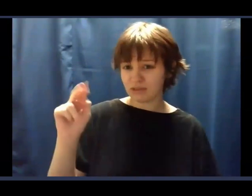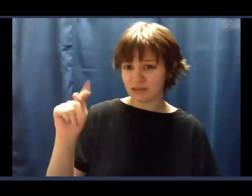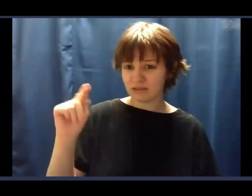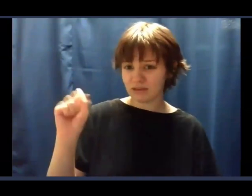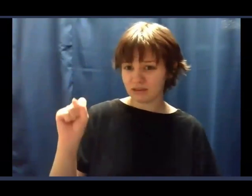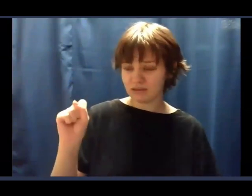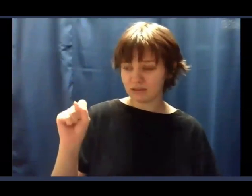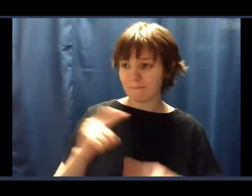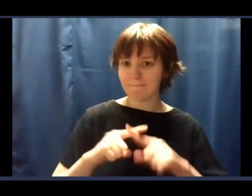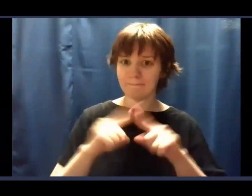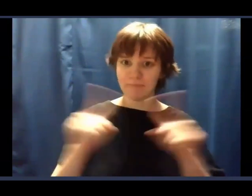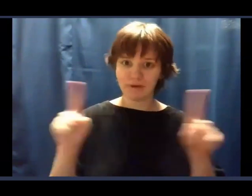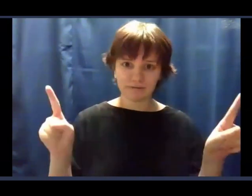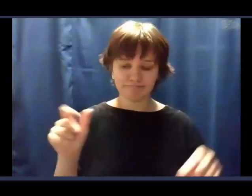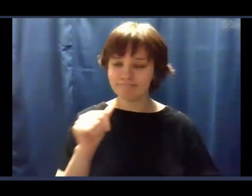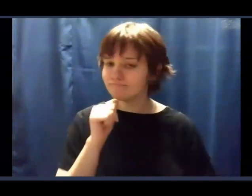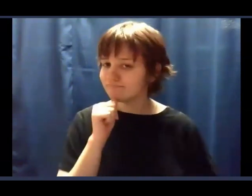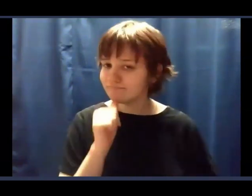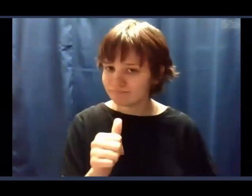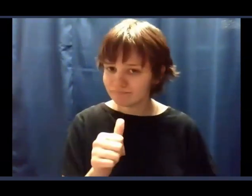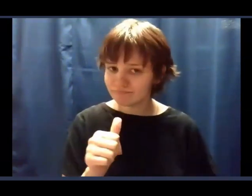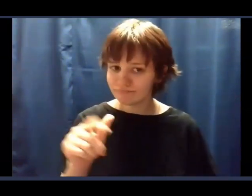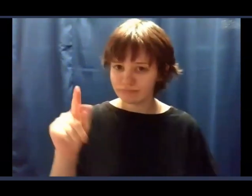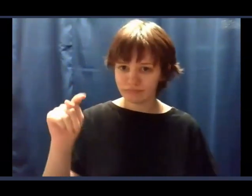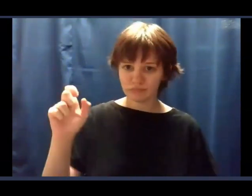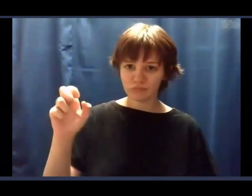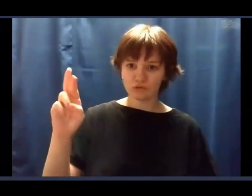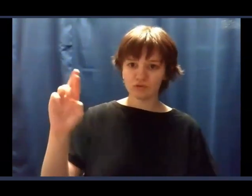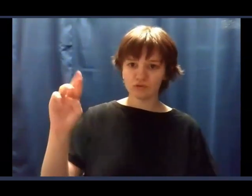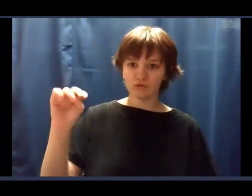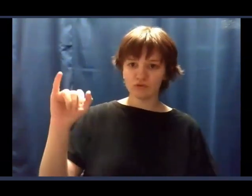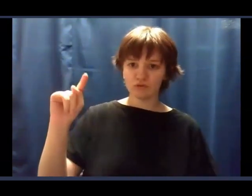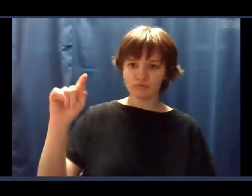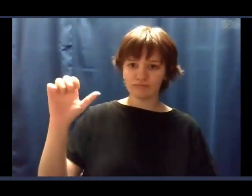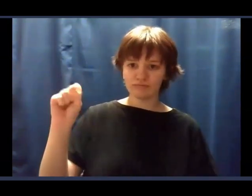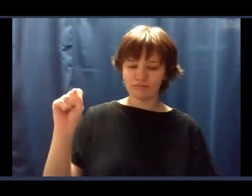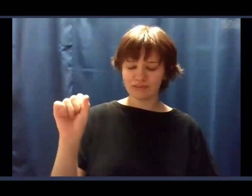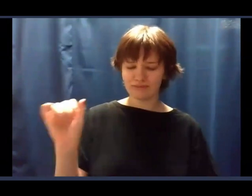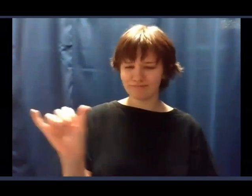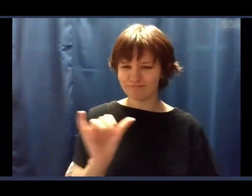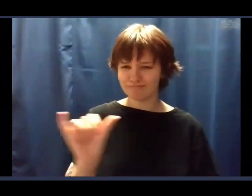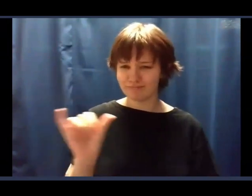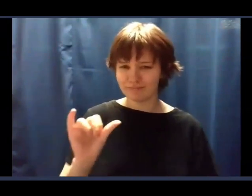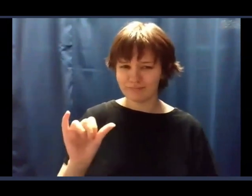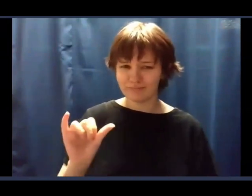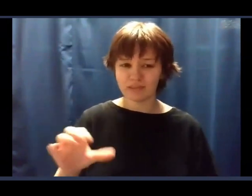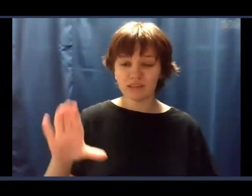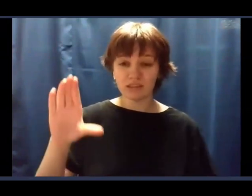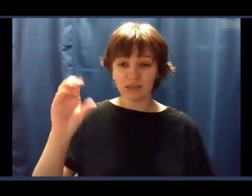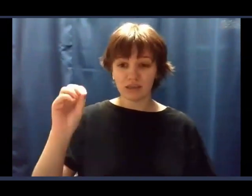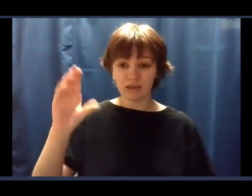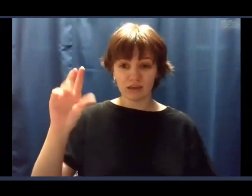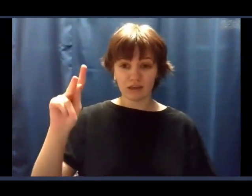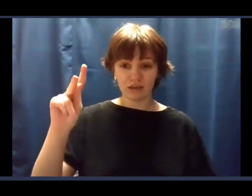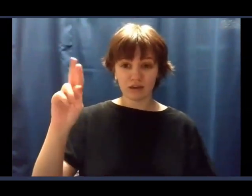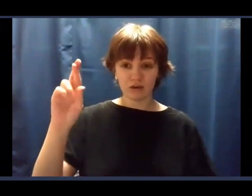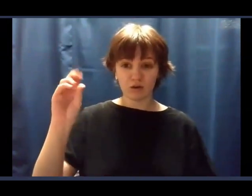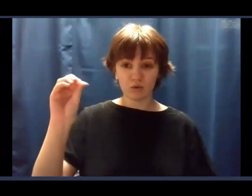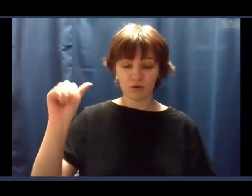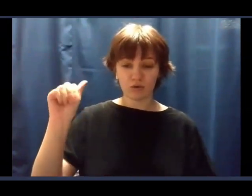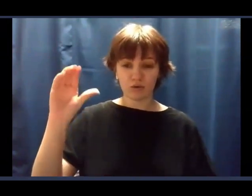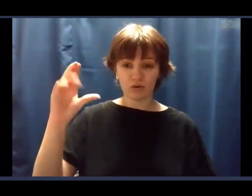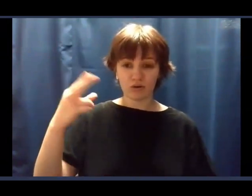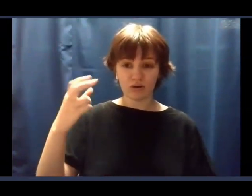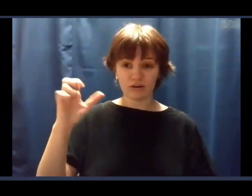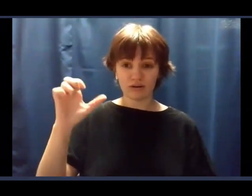of problematic because they always live in colonies. And so individual ants are in some ways more